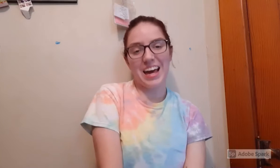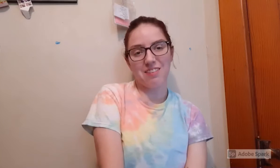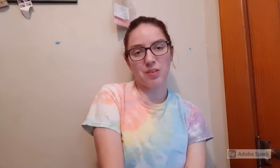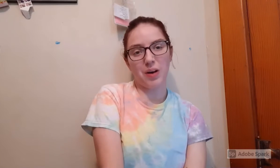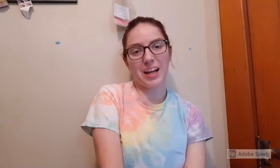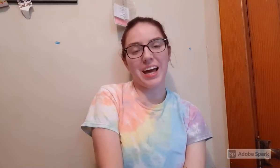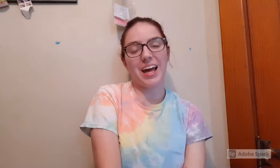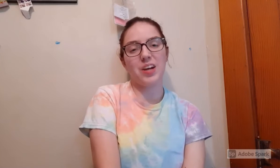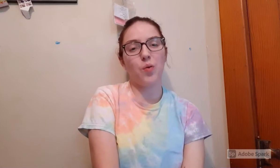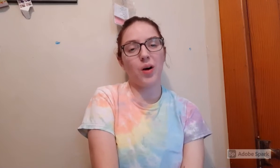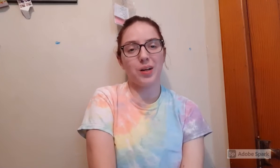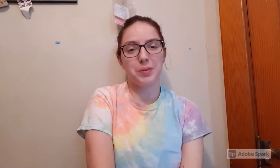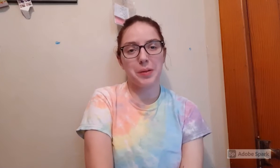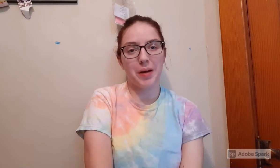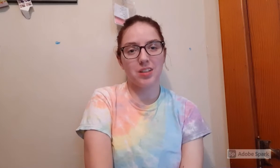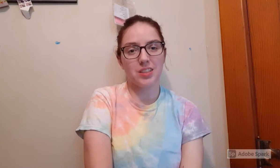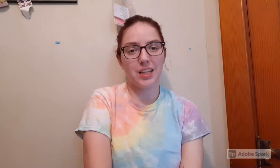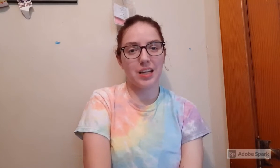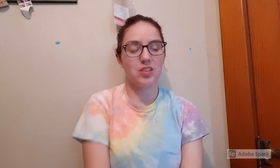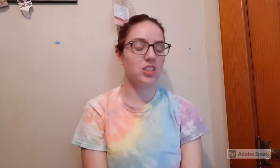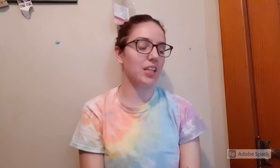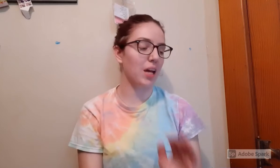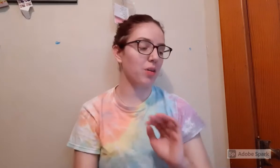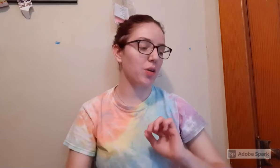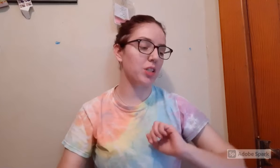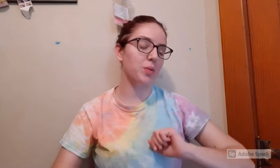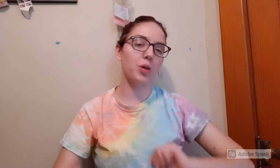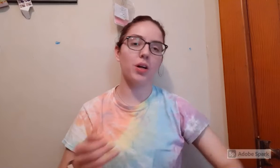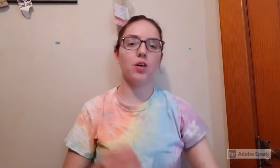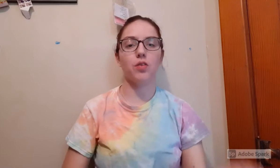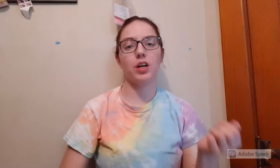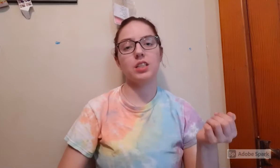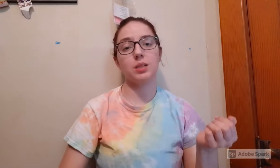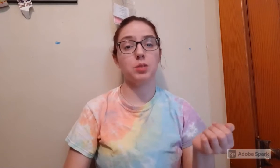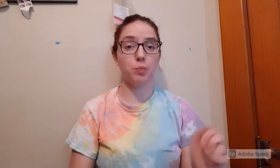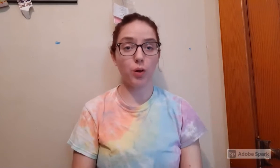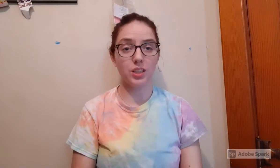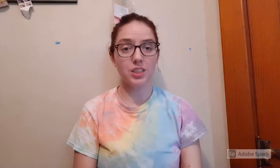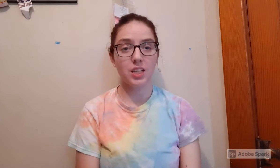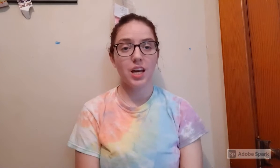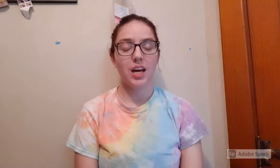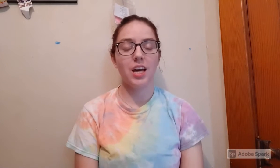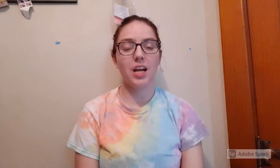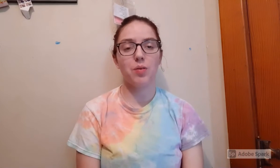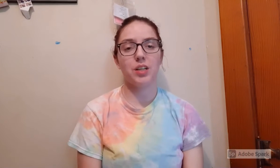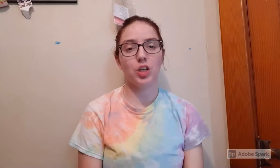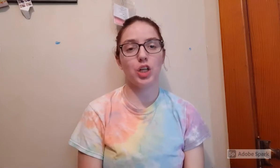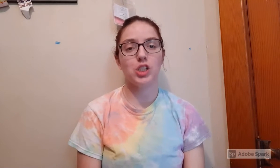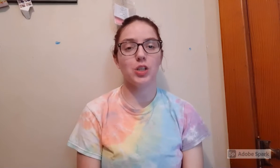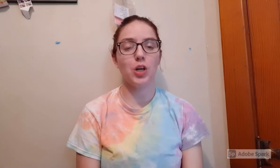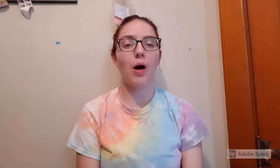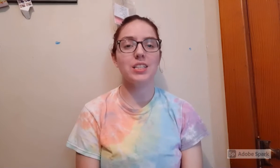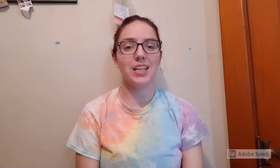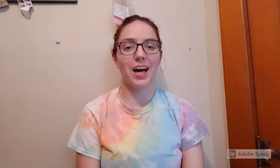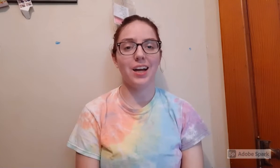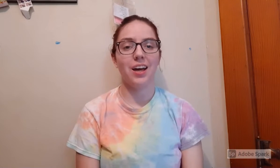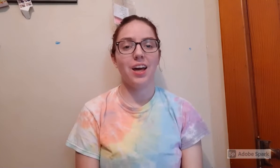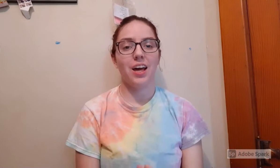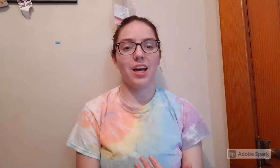Hey everyone, and welcome to American Sign Language. Today we are going to be going over some sports, and I would encourage you to go outside